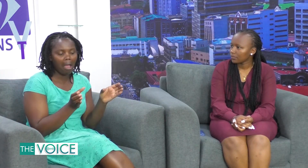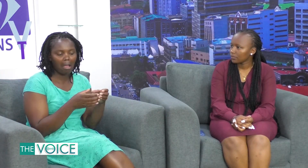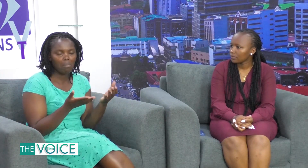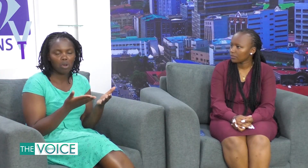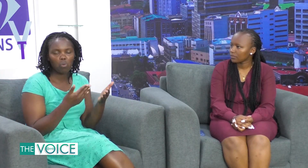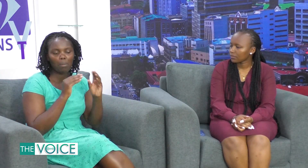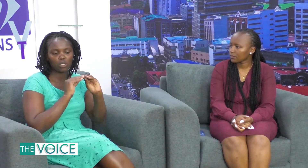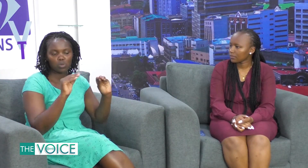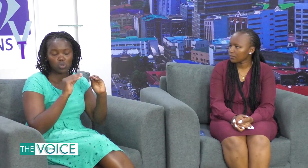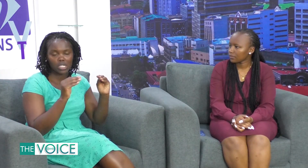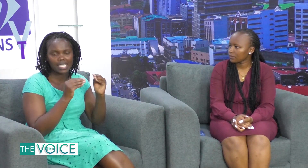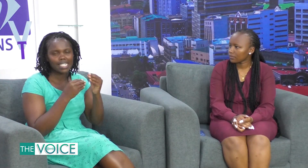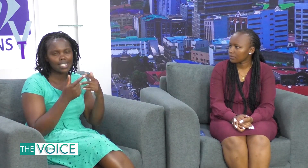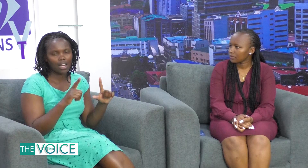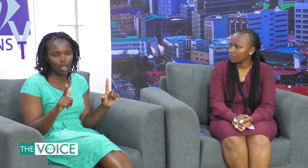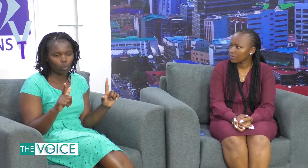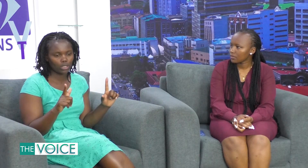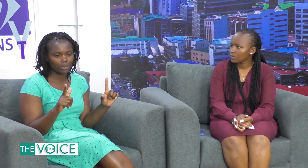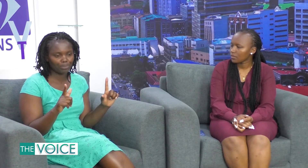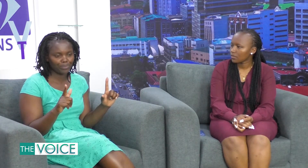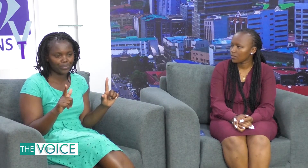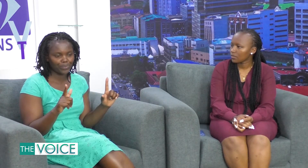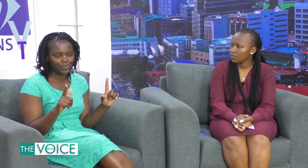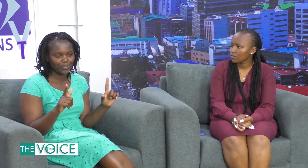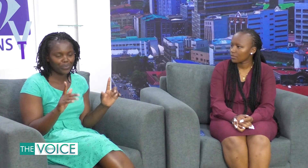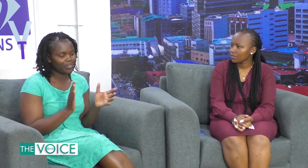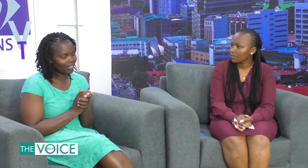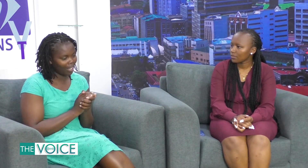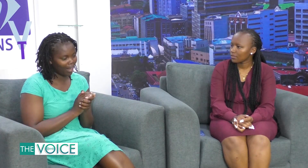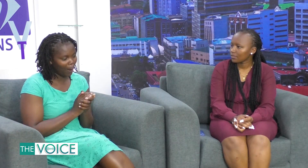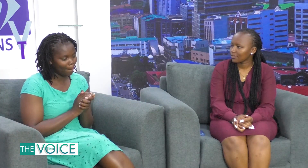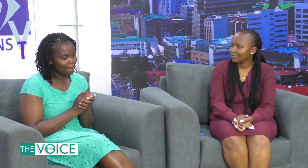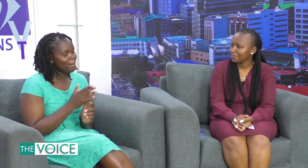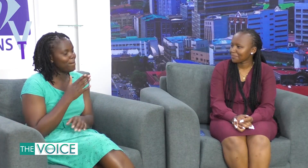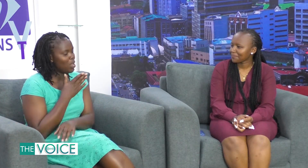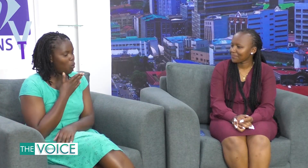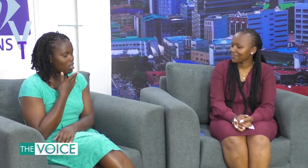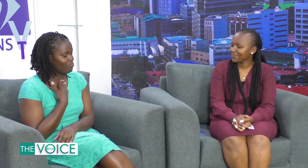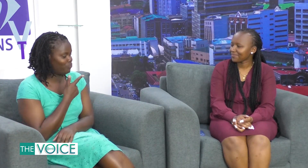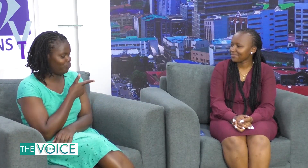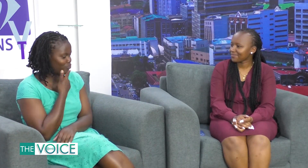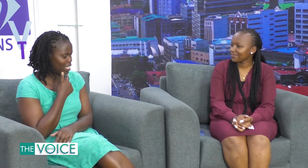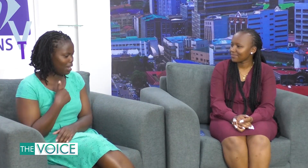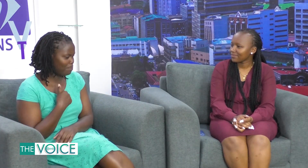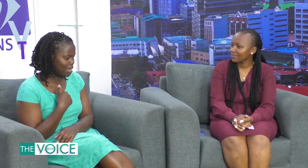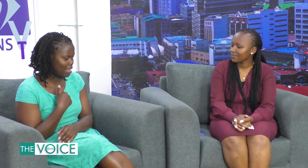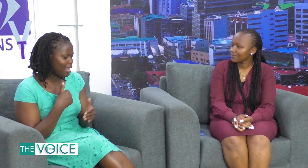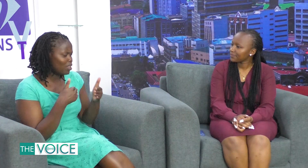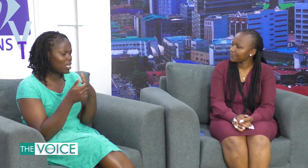friends. That's when our guest thought about teaching sign language. So now, I want you to